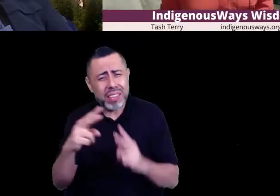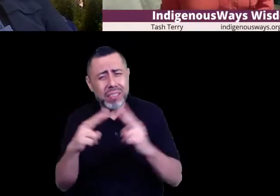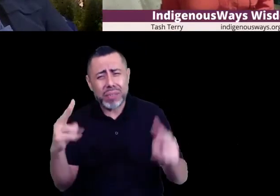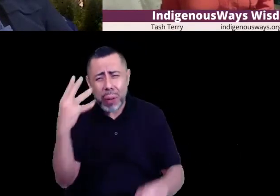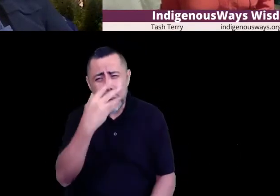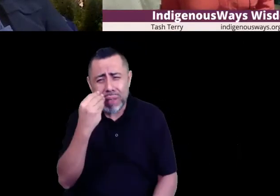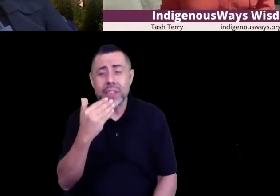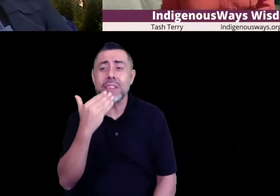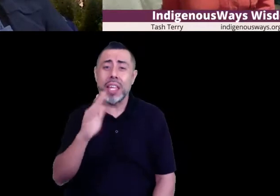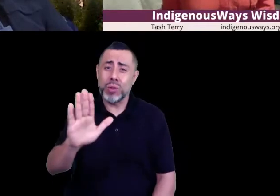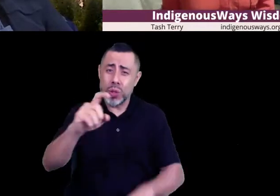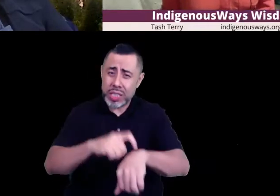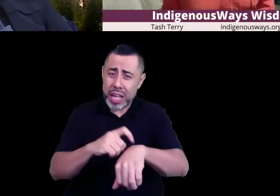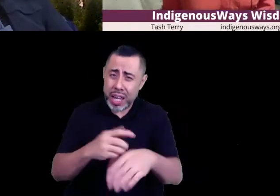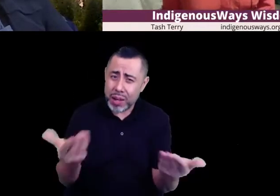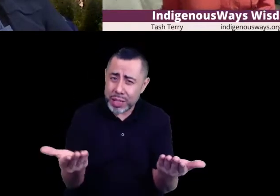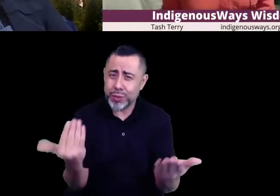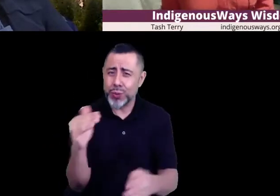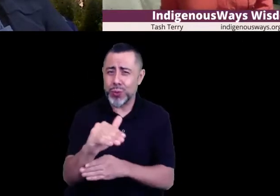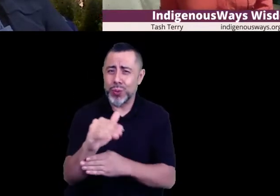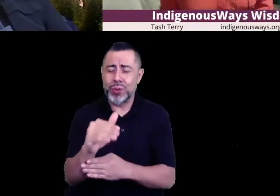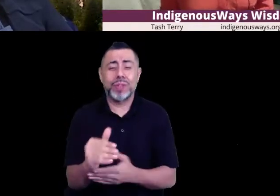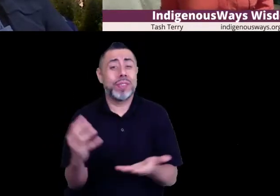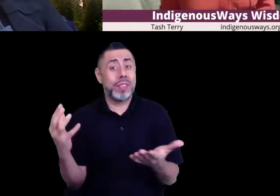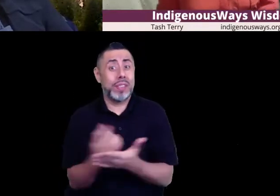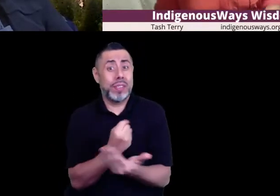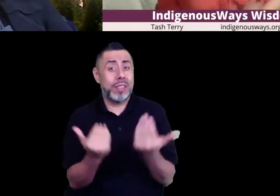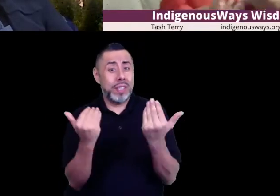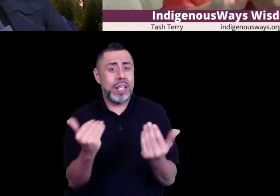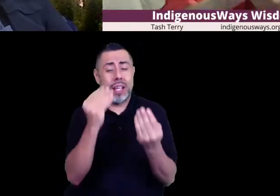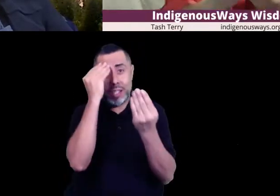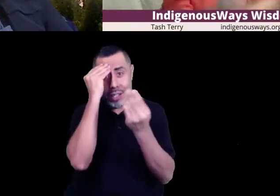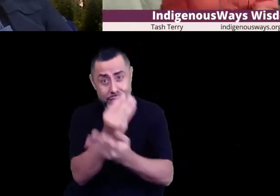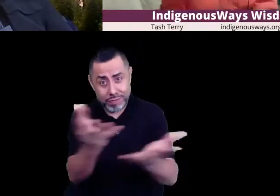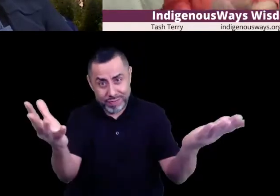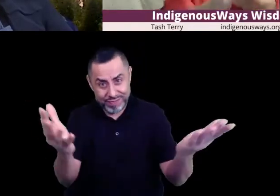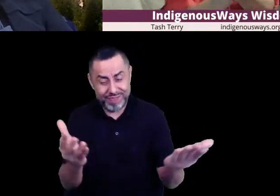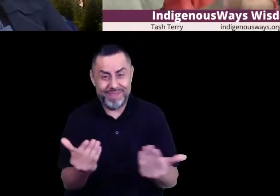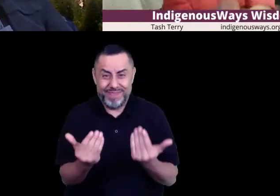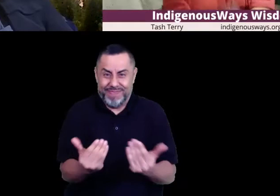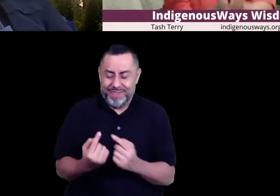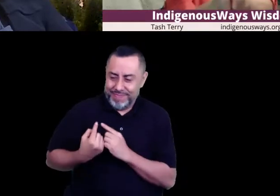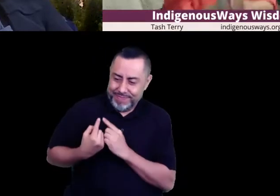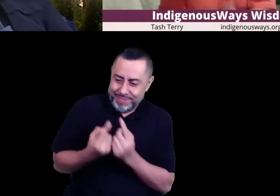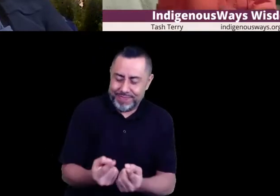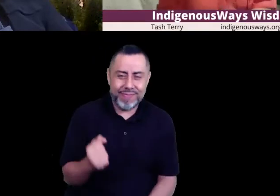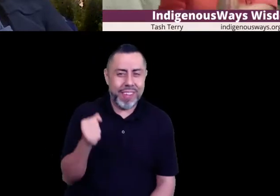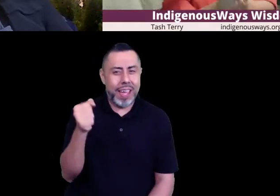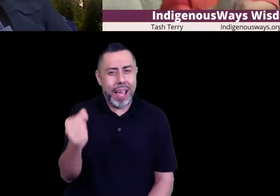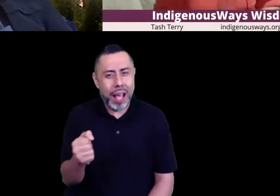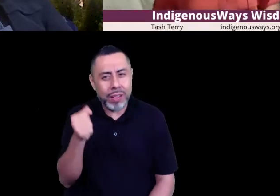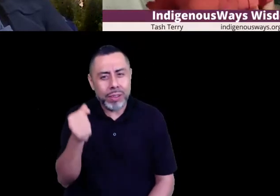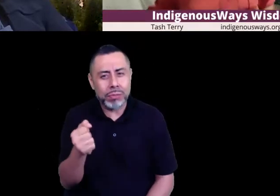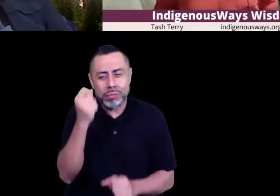like to just take this time to let you all know that we've been blessed with our elder, our brother from